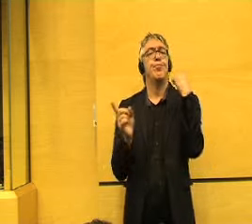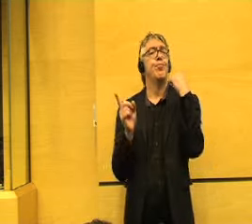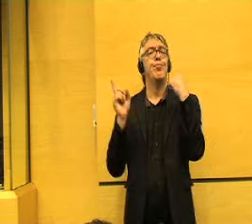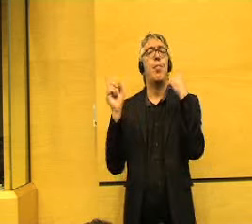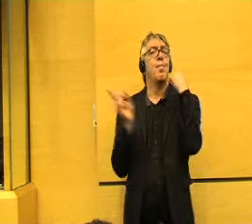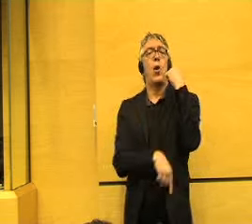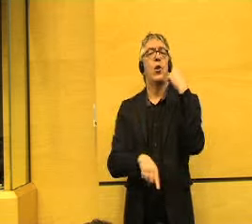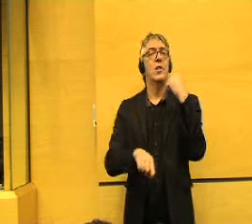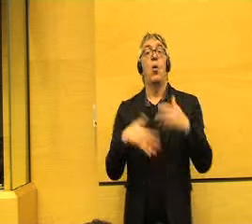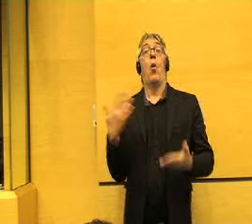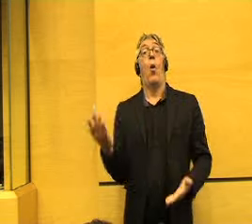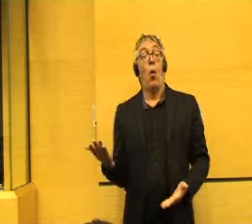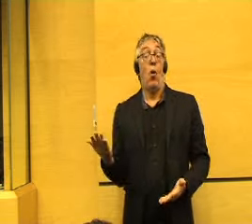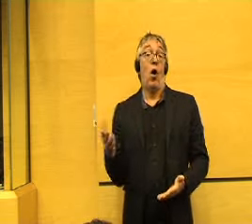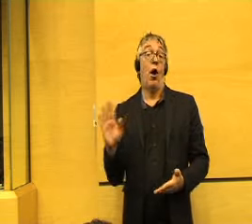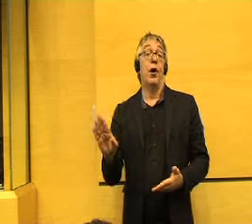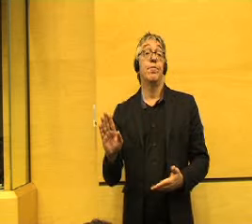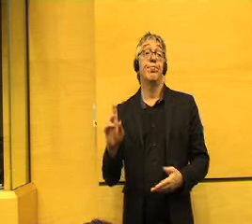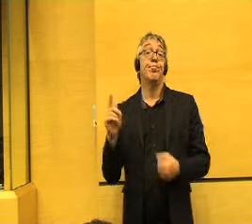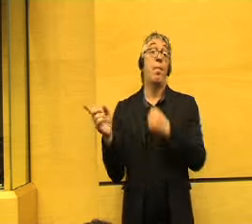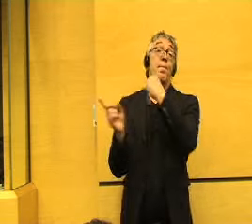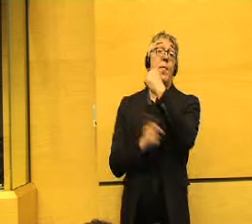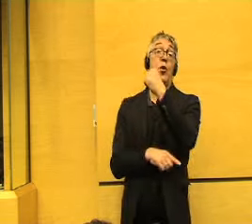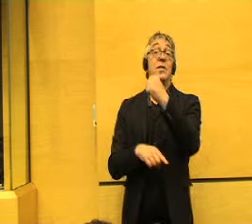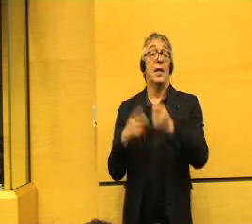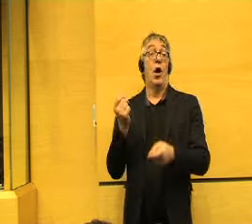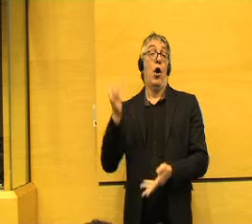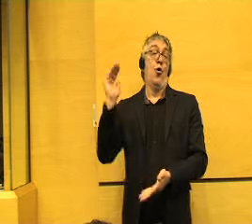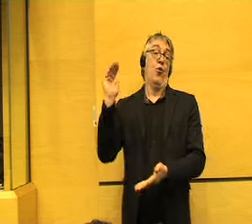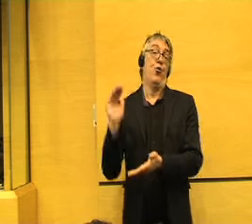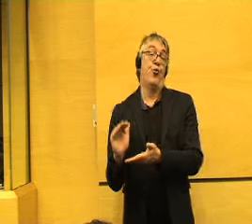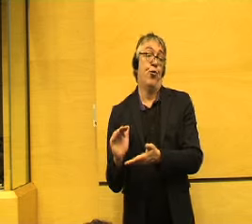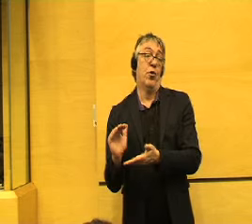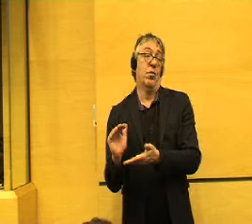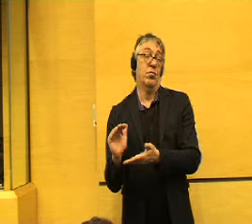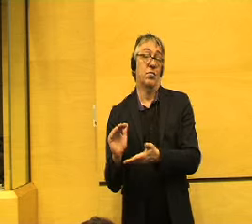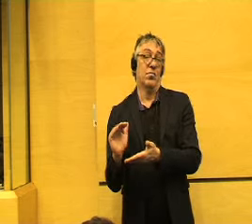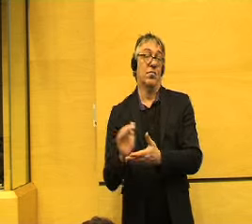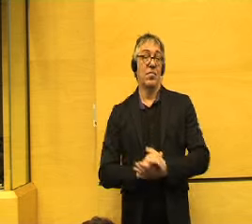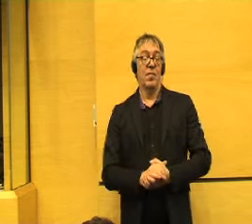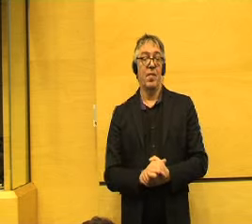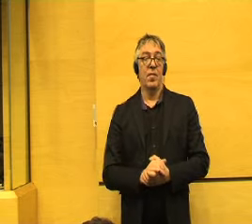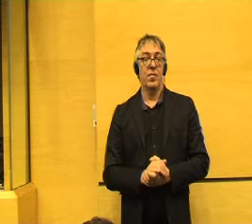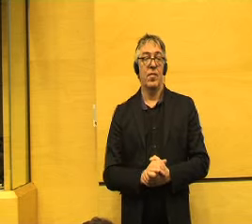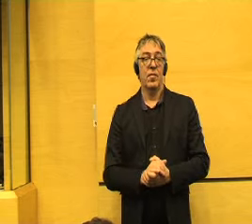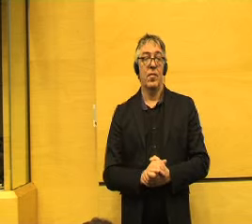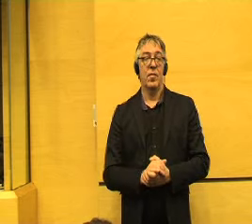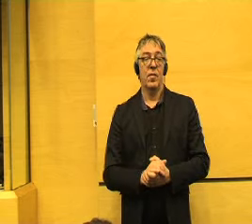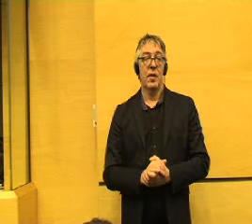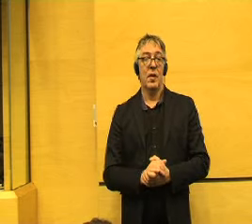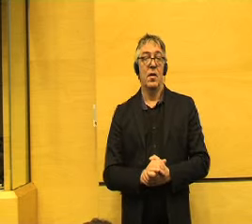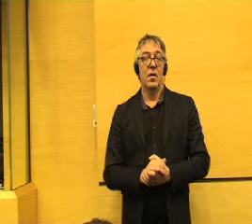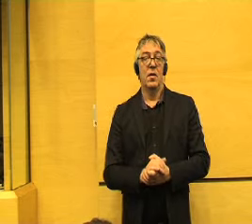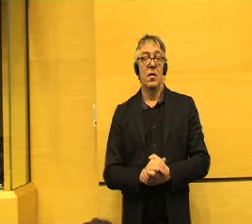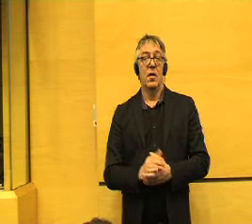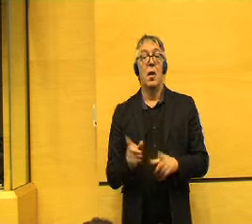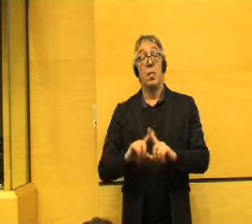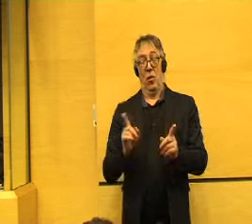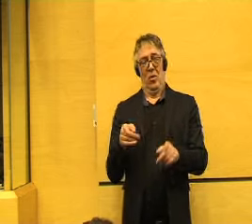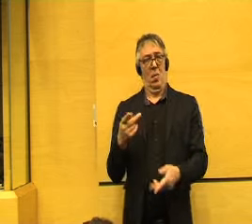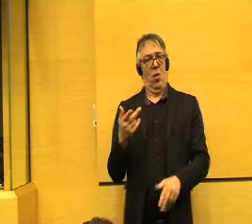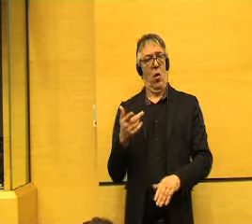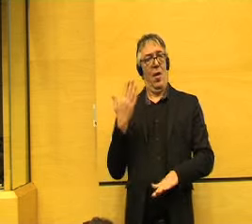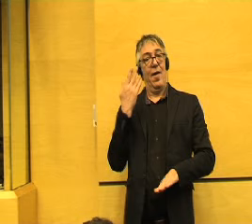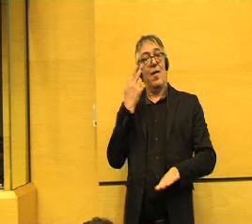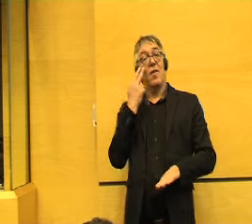is reduced will not be safe for the public, the court may order to send such